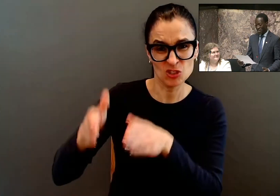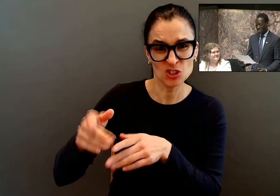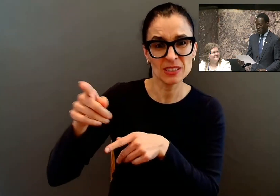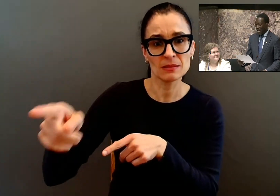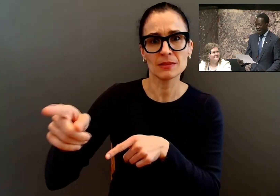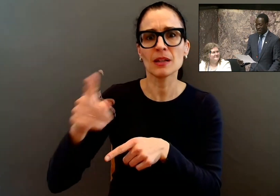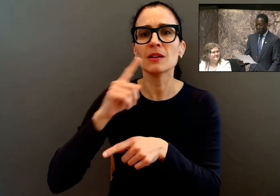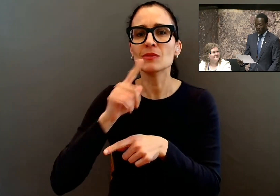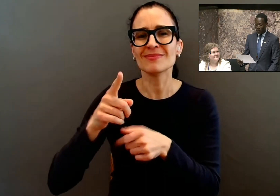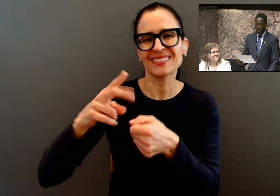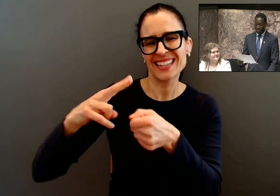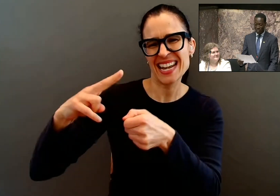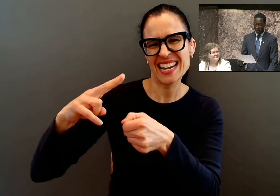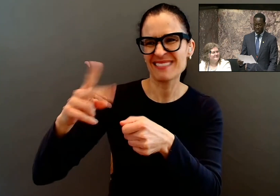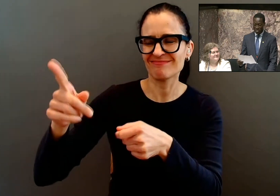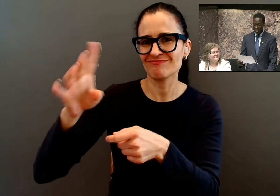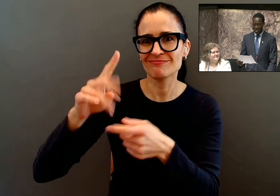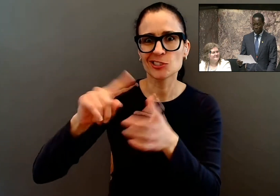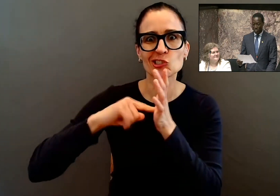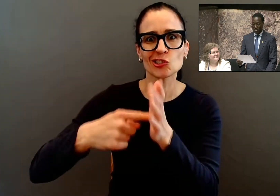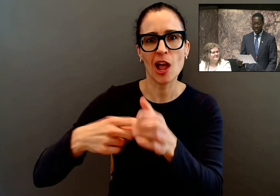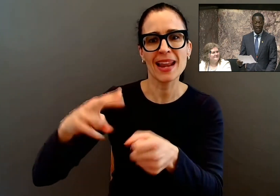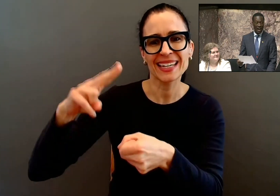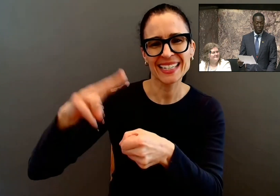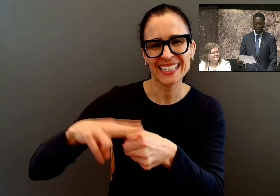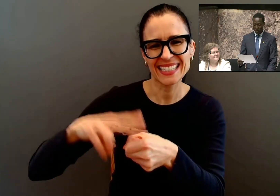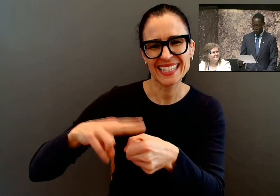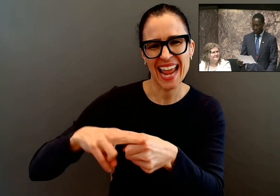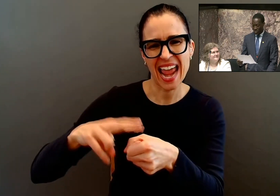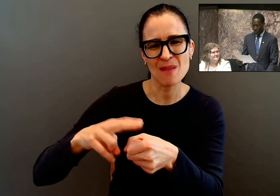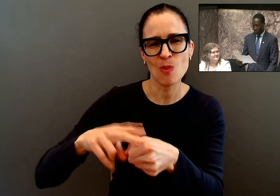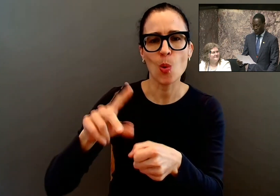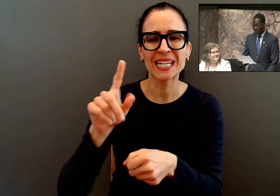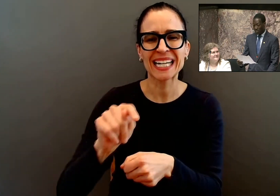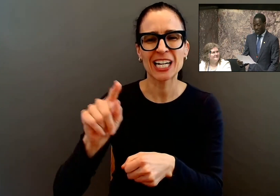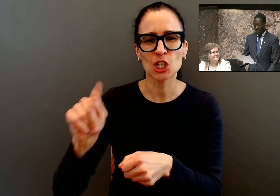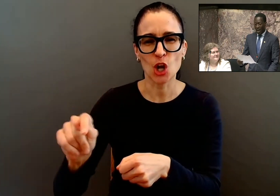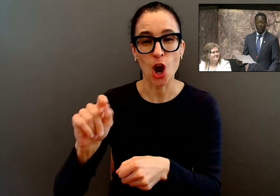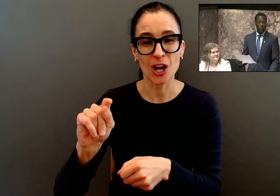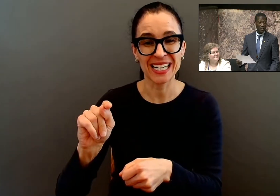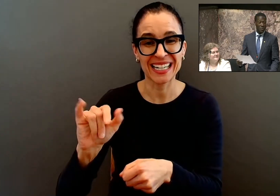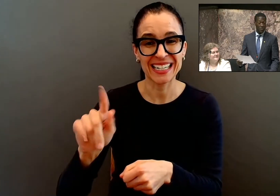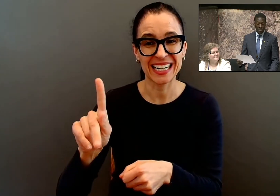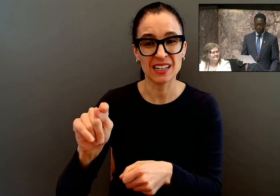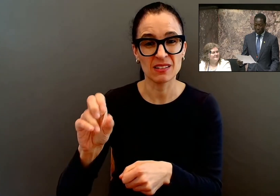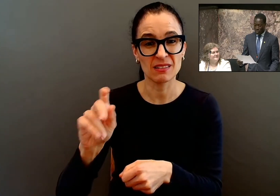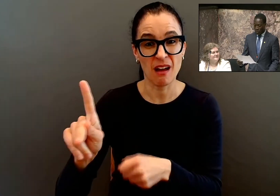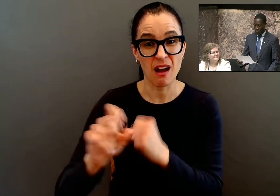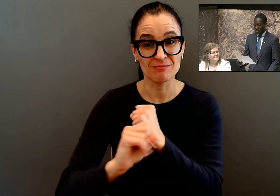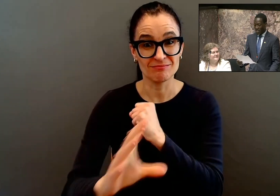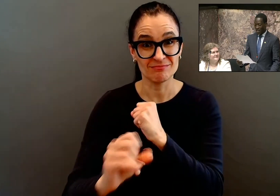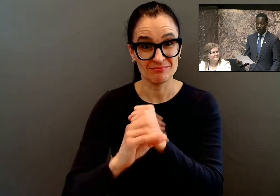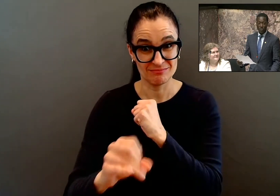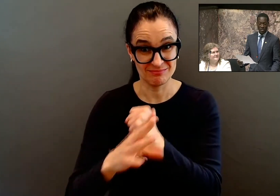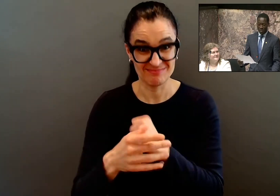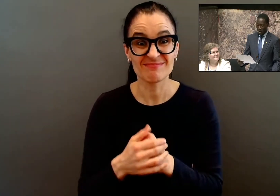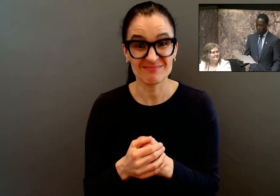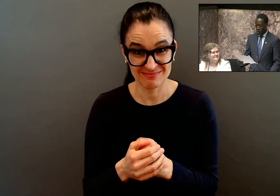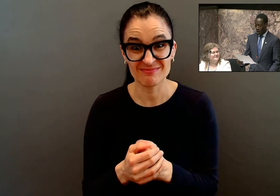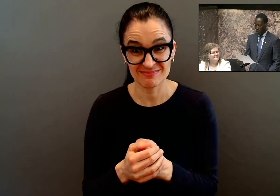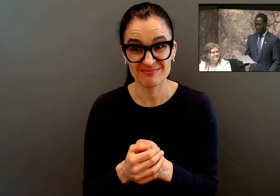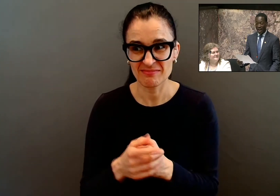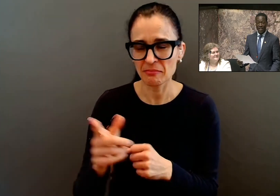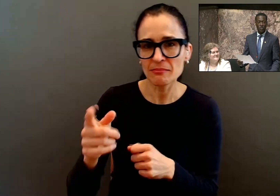we invited a number of Americans to our city, resulting in hundreds of trips that were booked. And for some of the people who showed up, they came for the